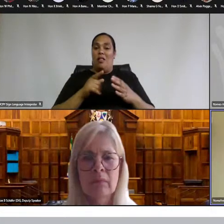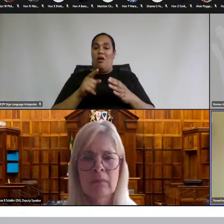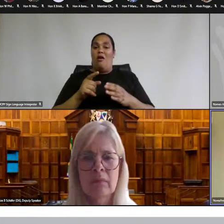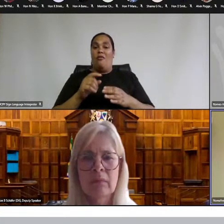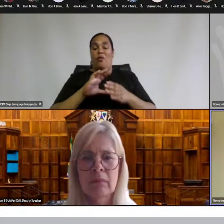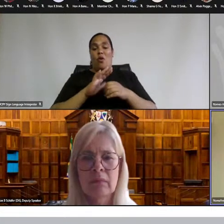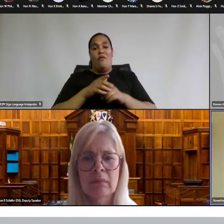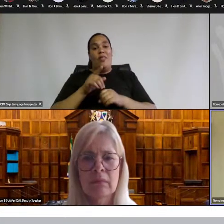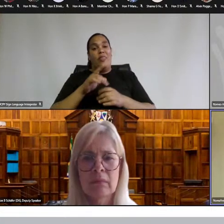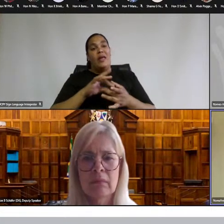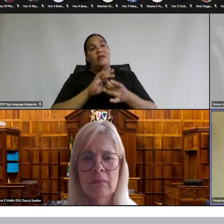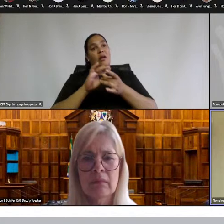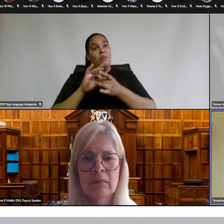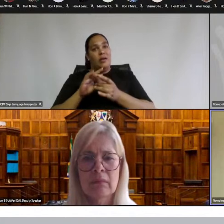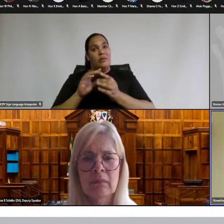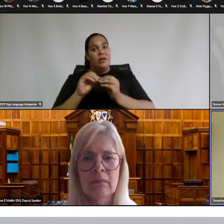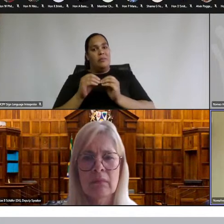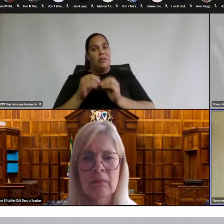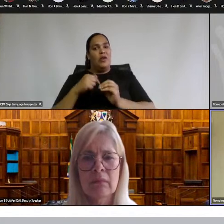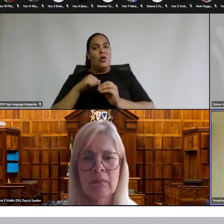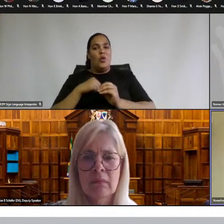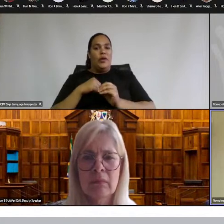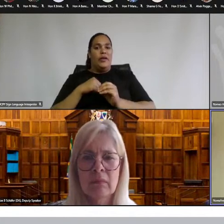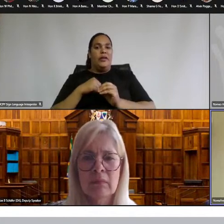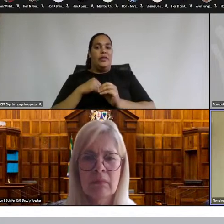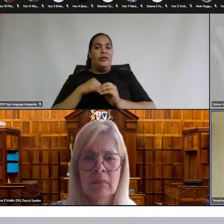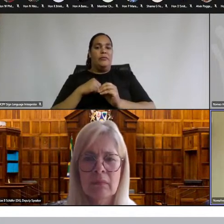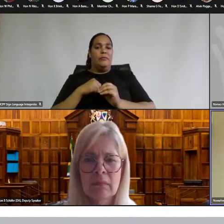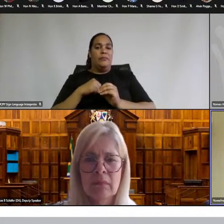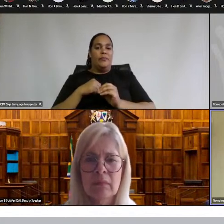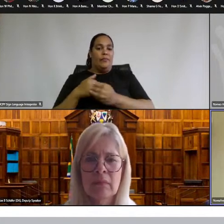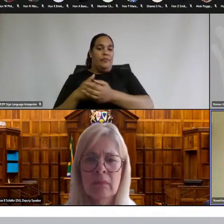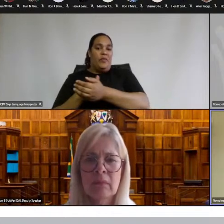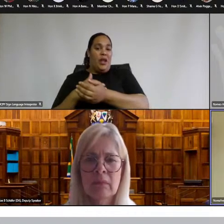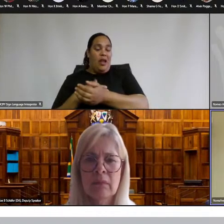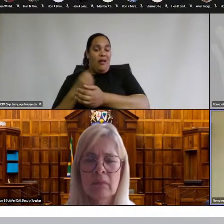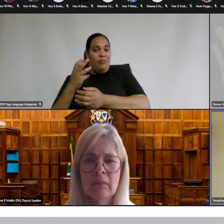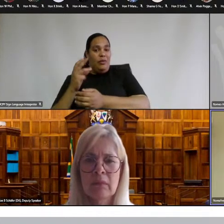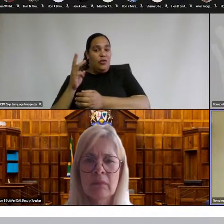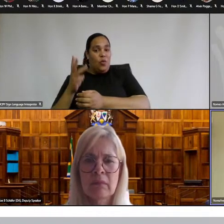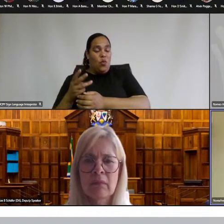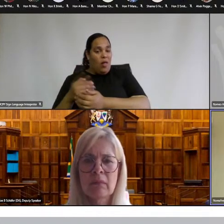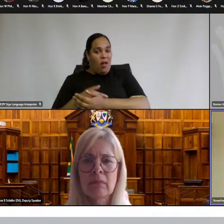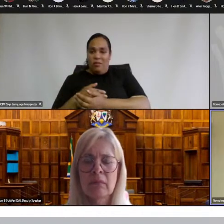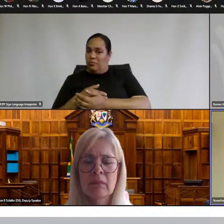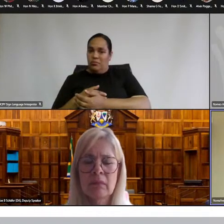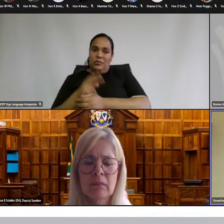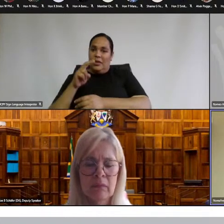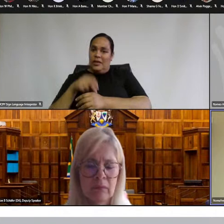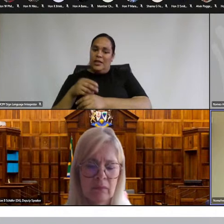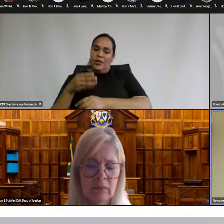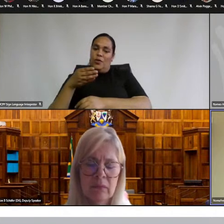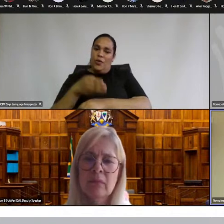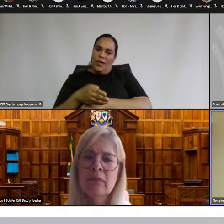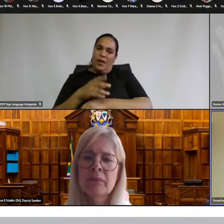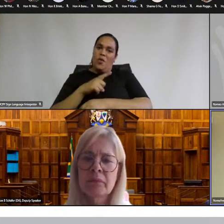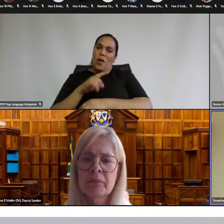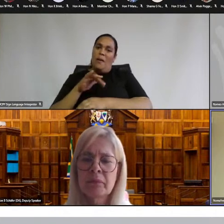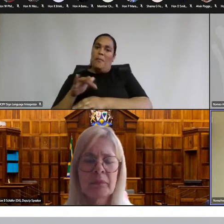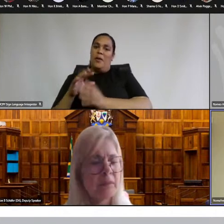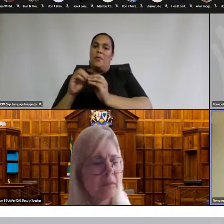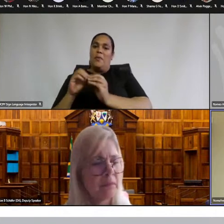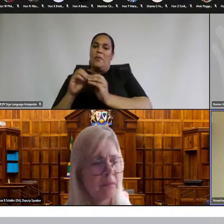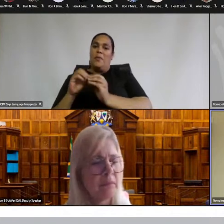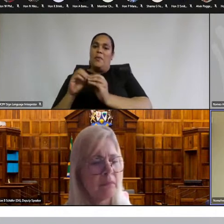made that commitment that we are not going to hide information under the table. It has to be there so that people can make